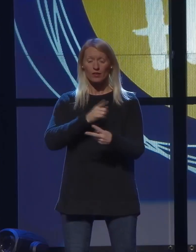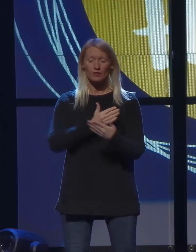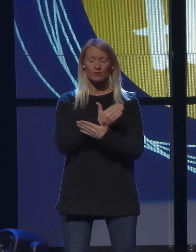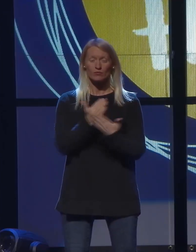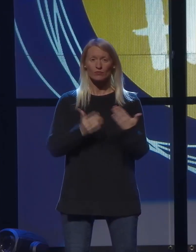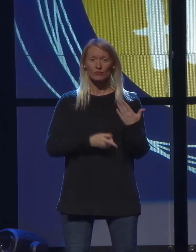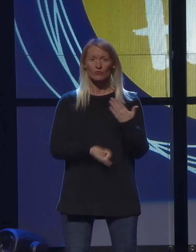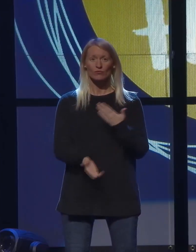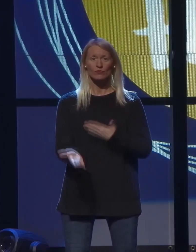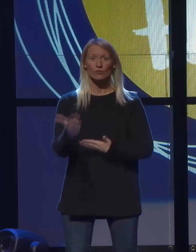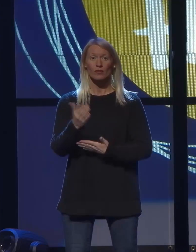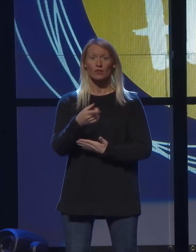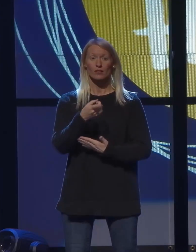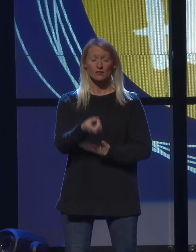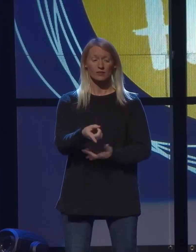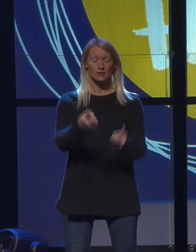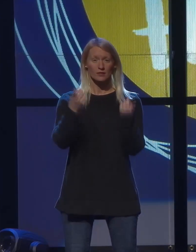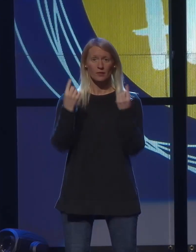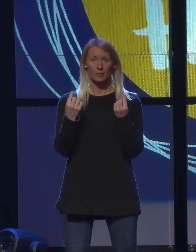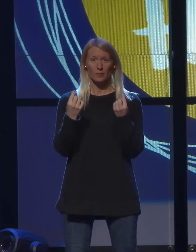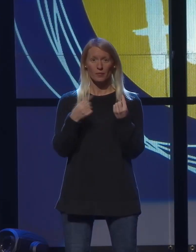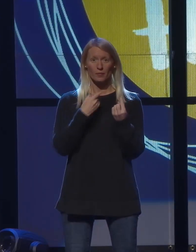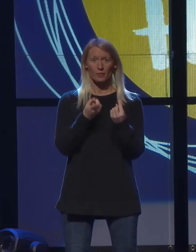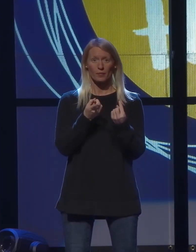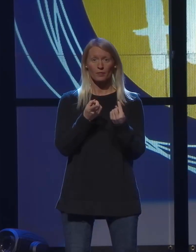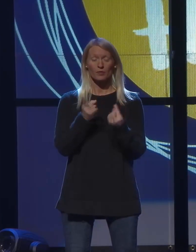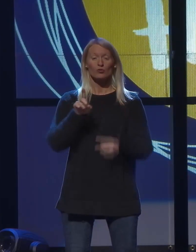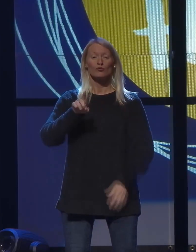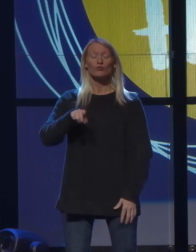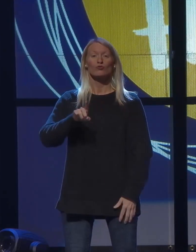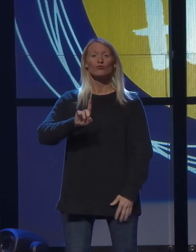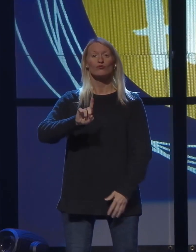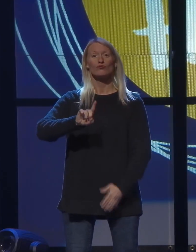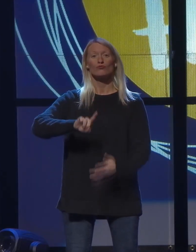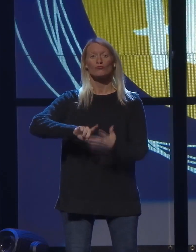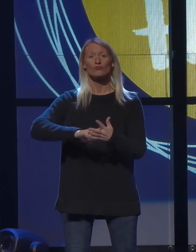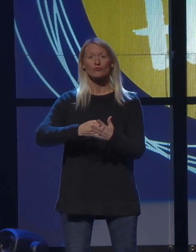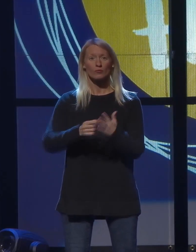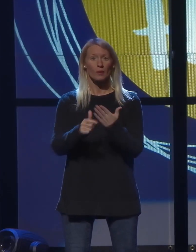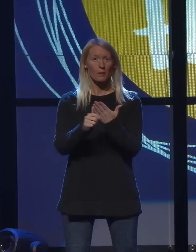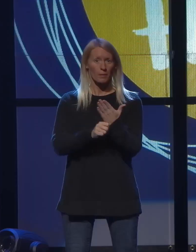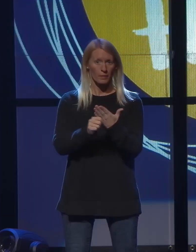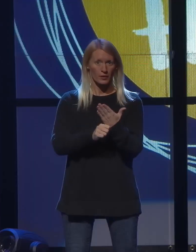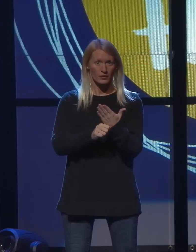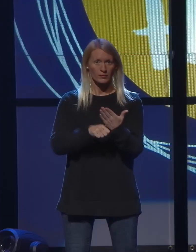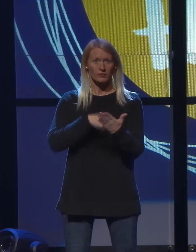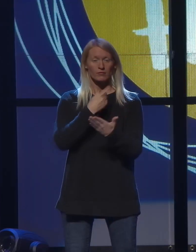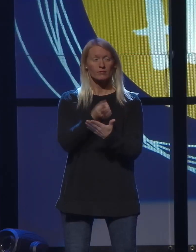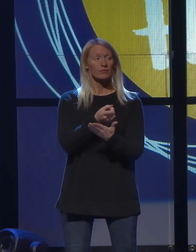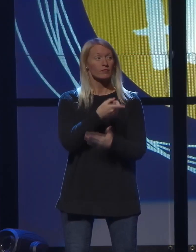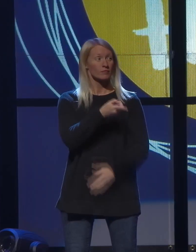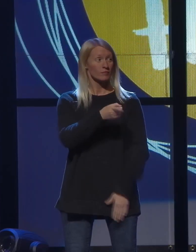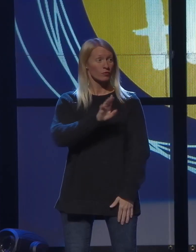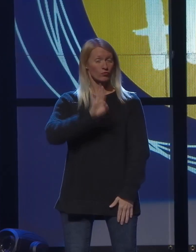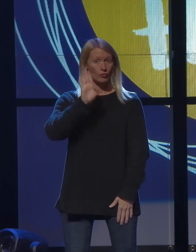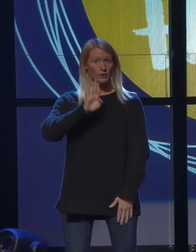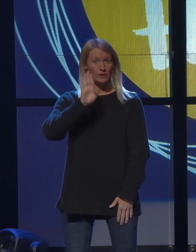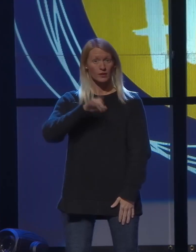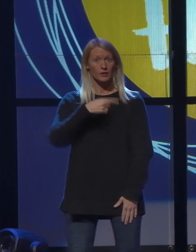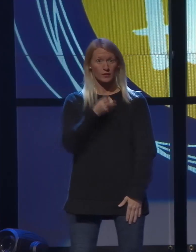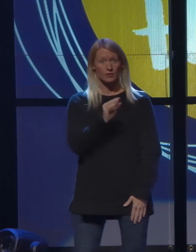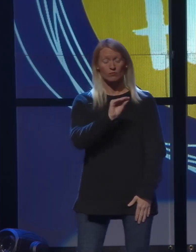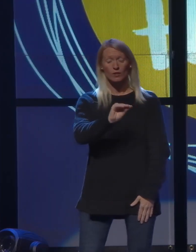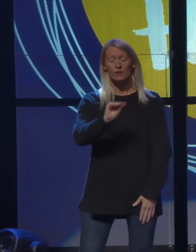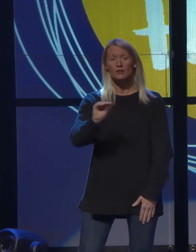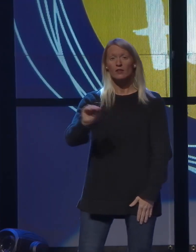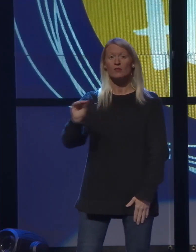in today, you should have received a program. If not, raise your hand, and Mary over here has some for you. She